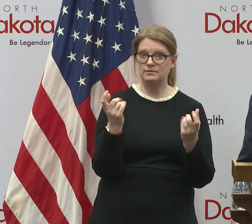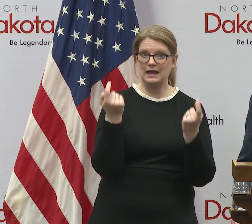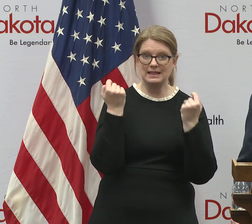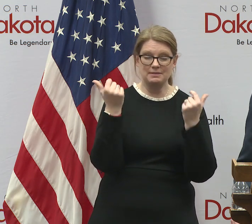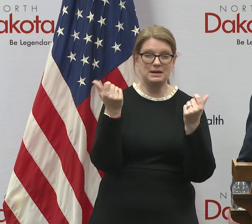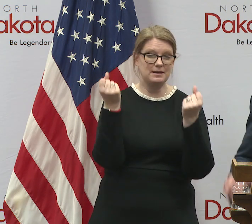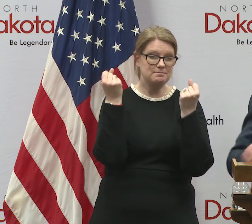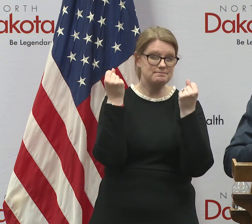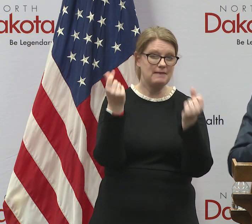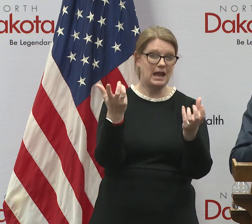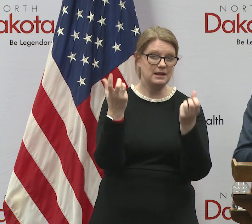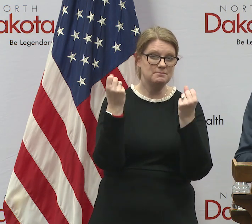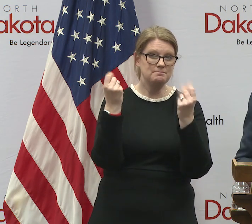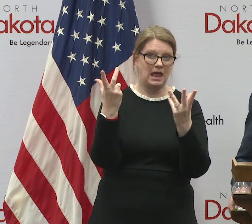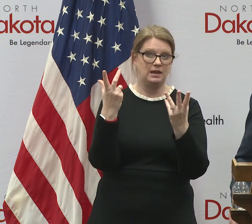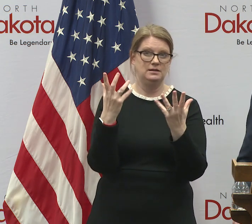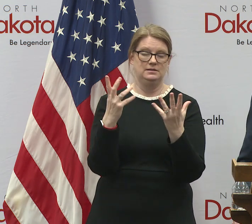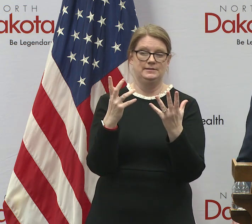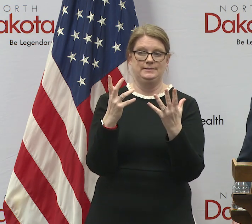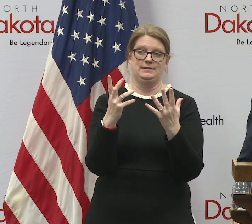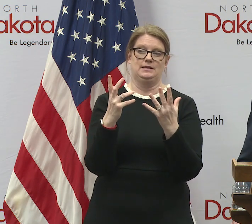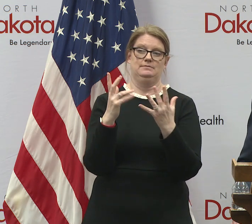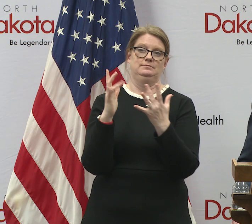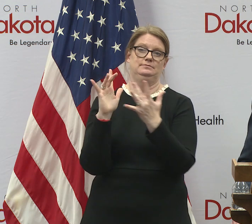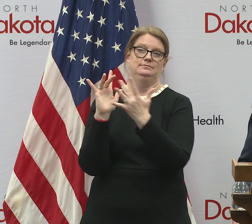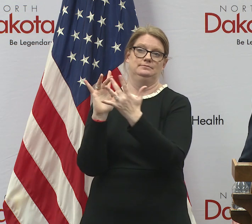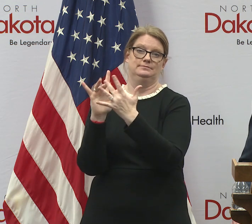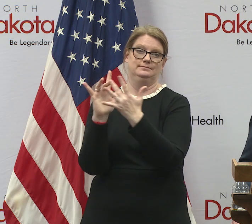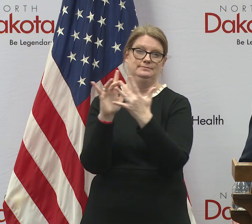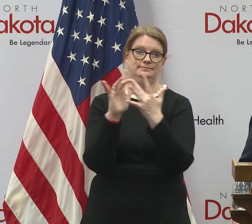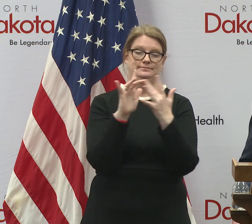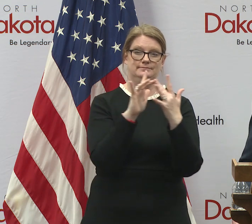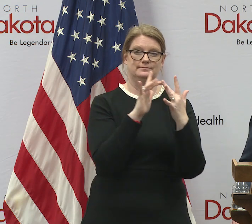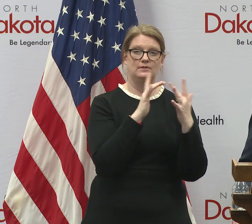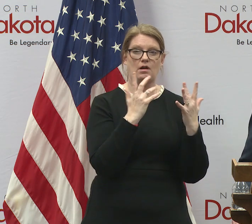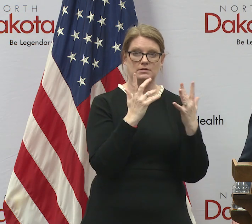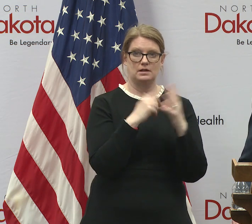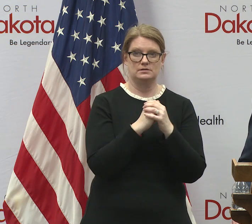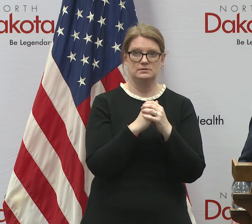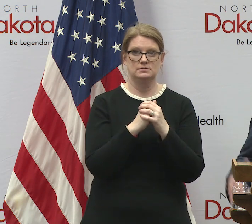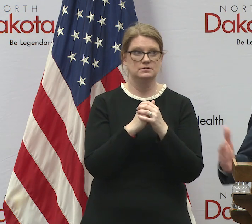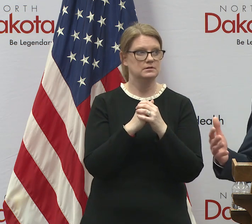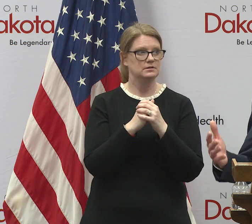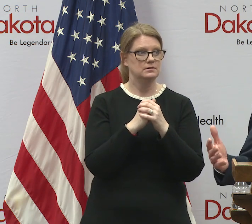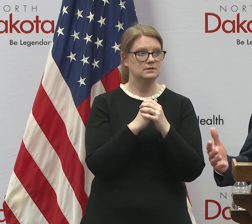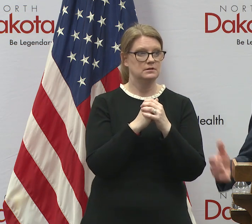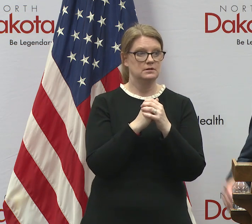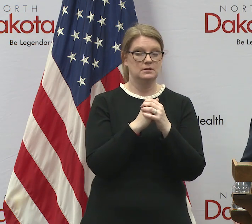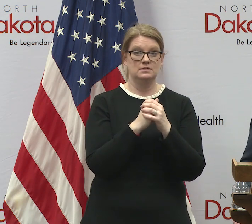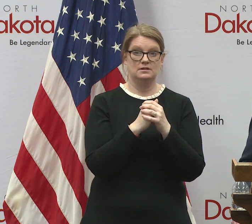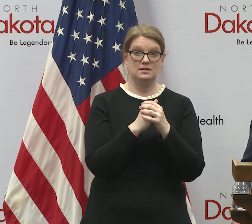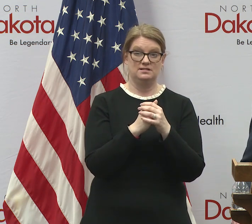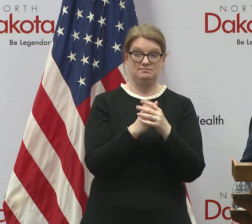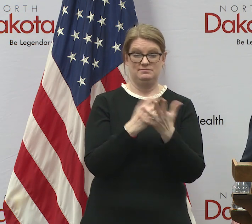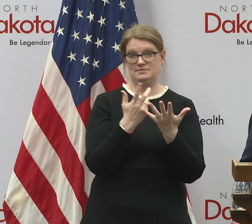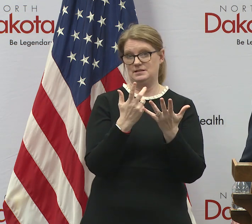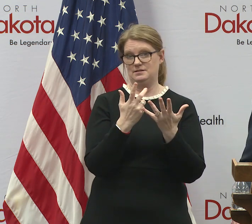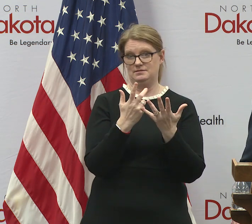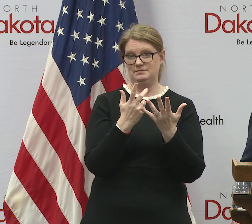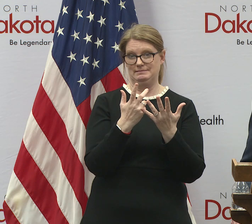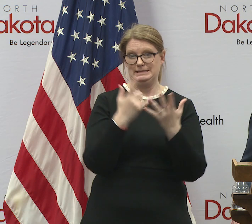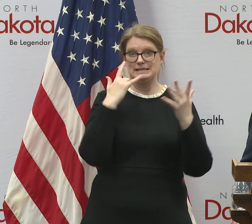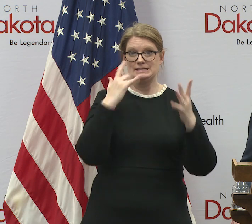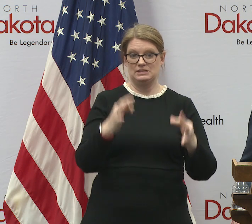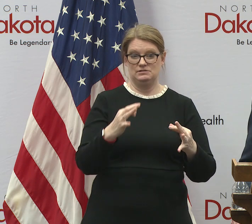lots and lots of contacts between people with the decision we've already made. The big ones that are remaining, other states have